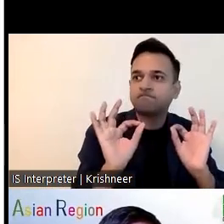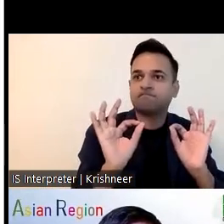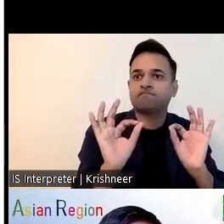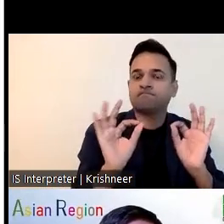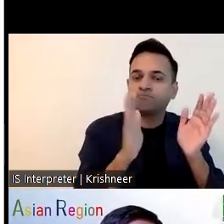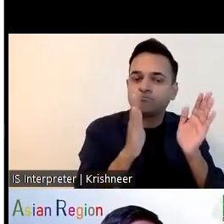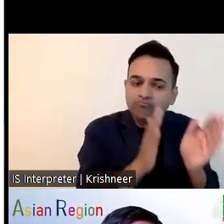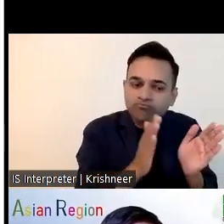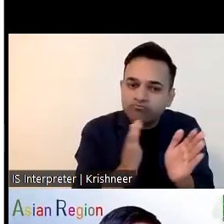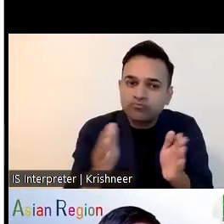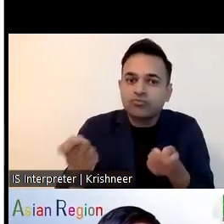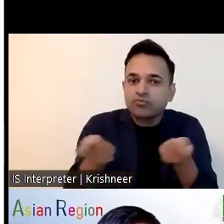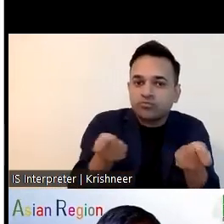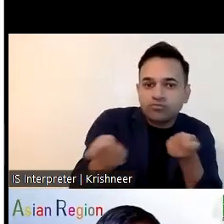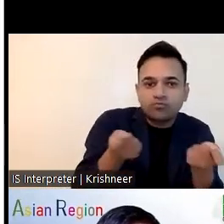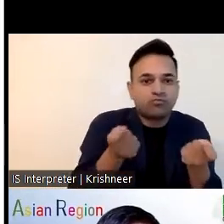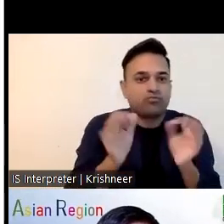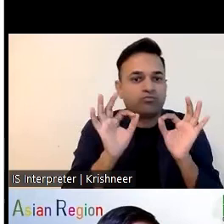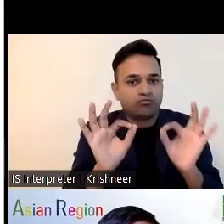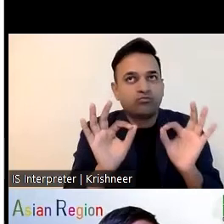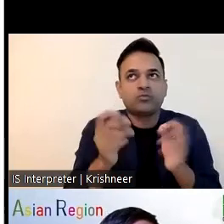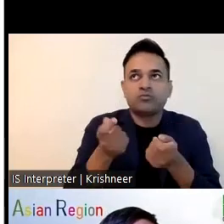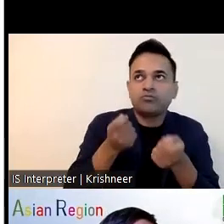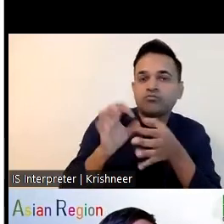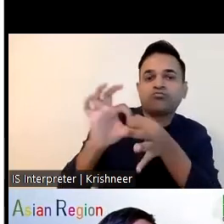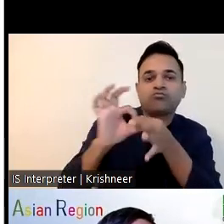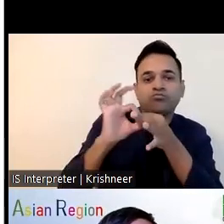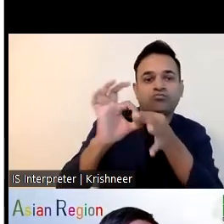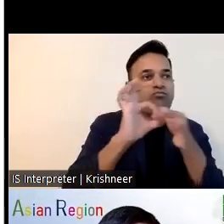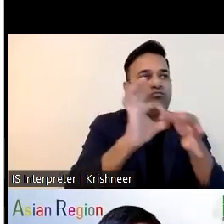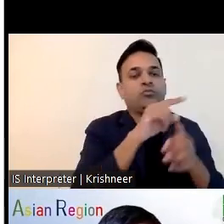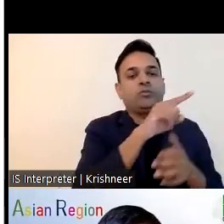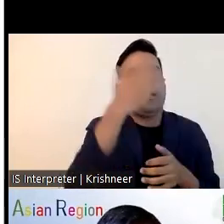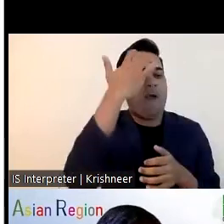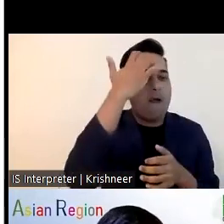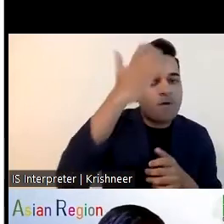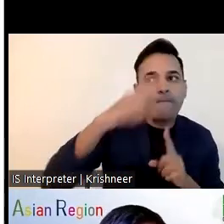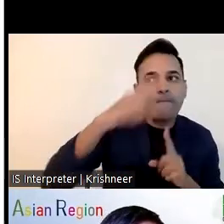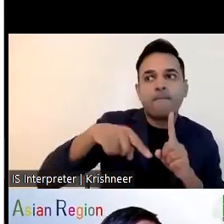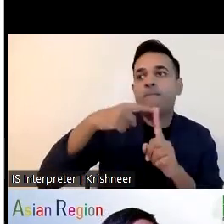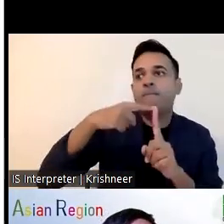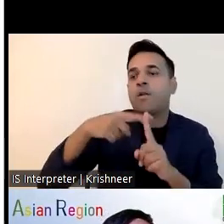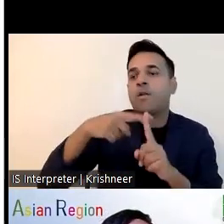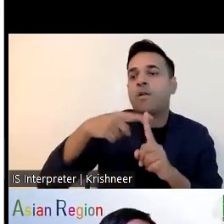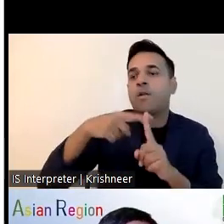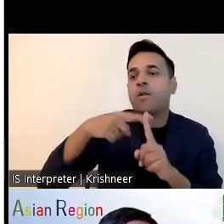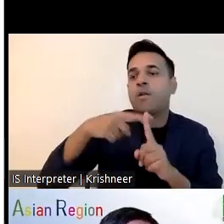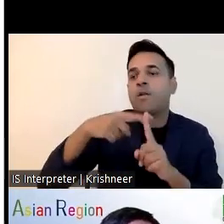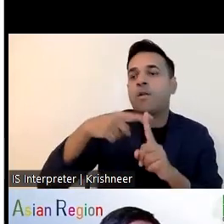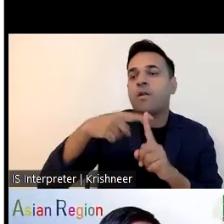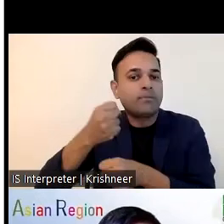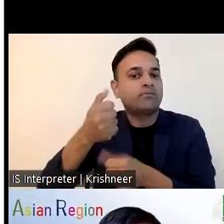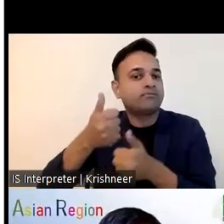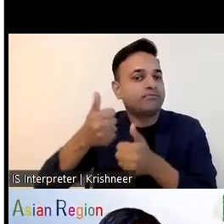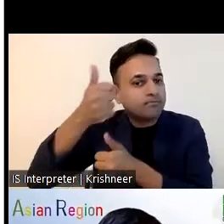with disabilities. It is not besides that we also need to invest for the creating a